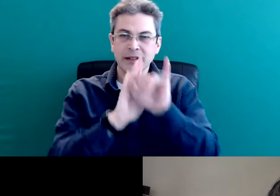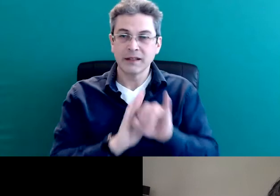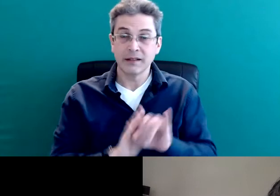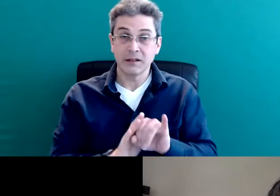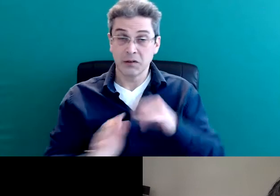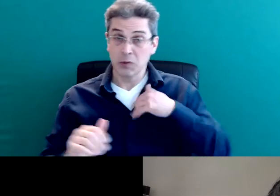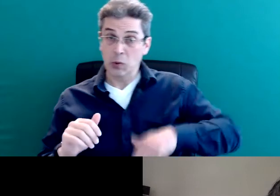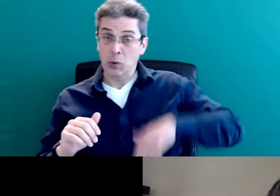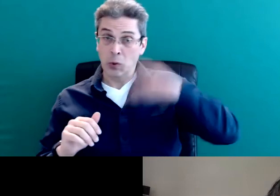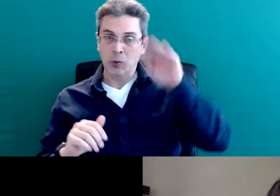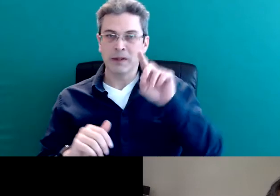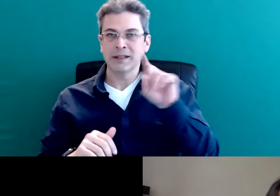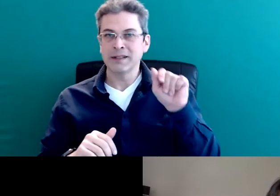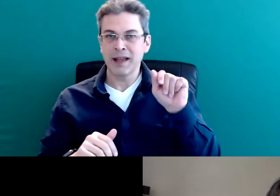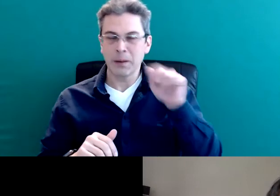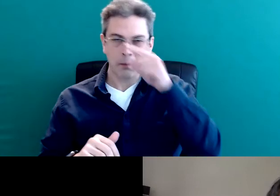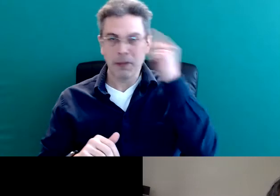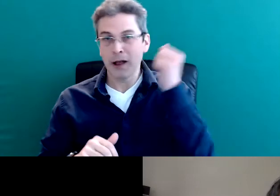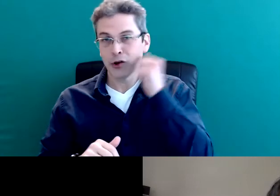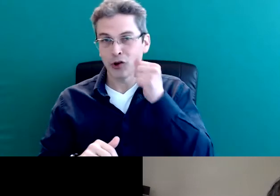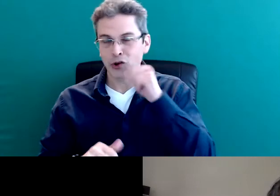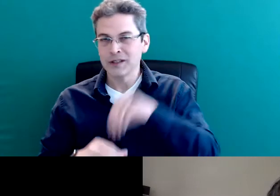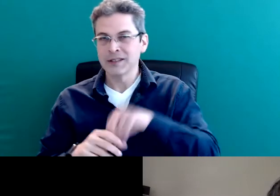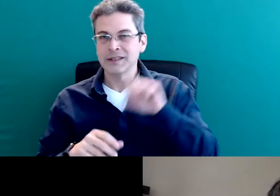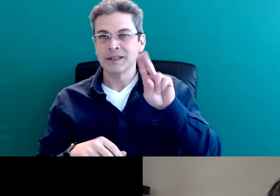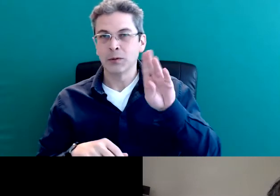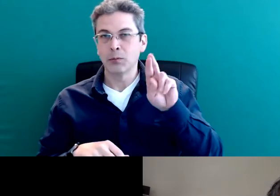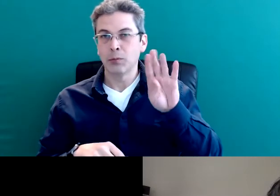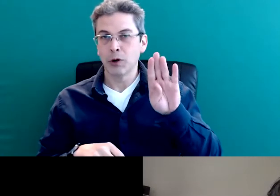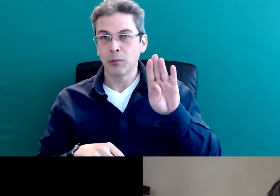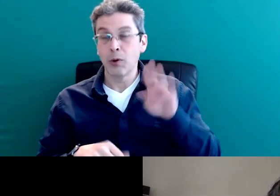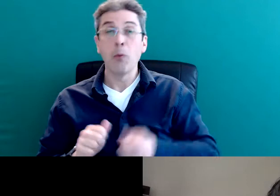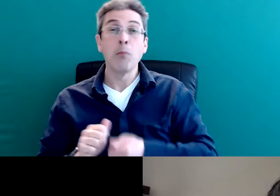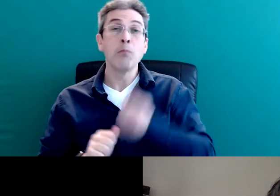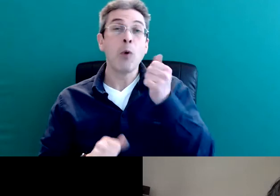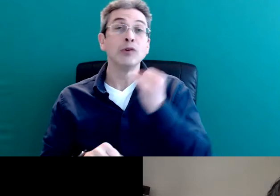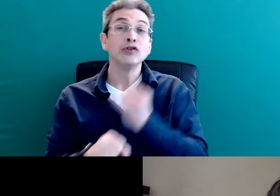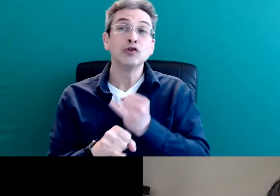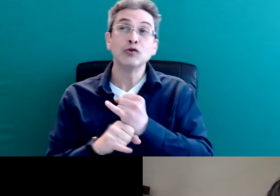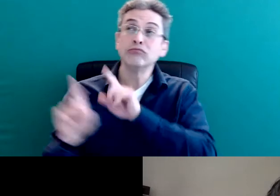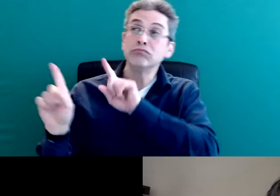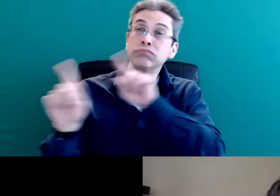disabled Black girl in the suburbs. I went to predominantly white institutions for most of my education.